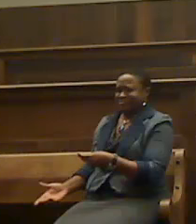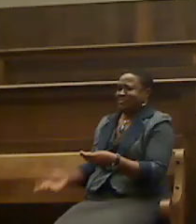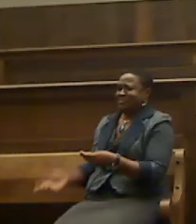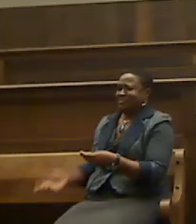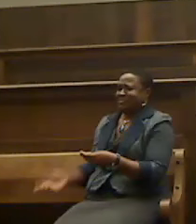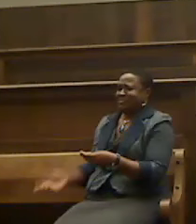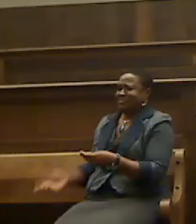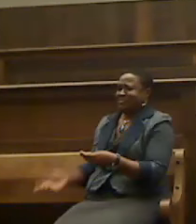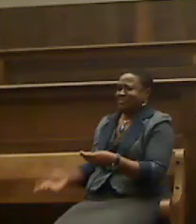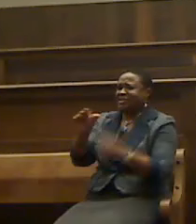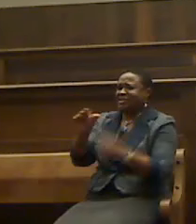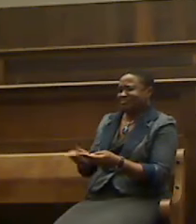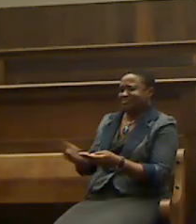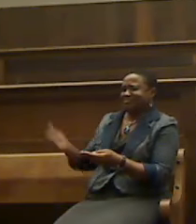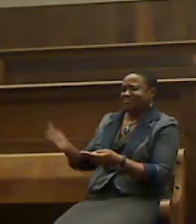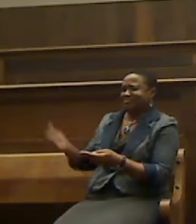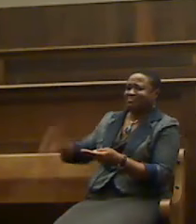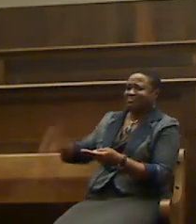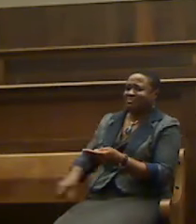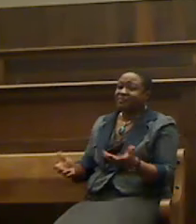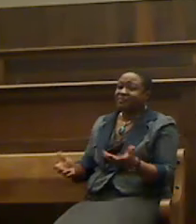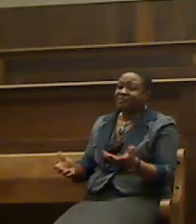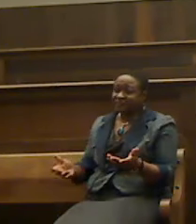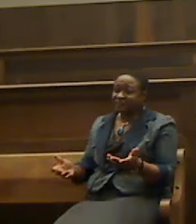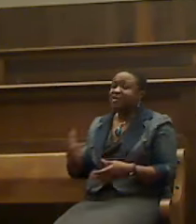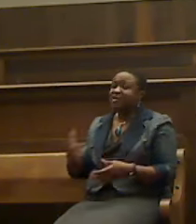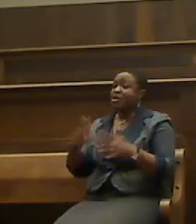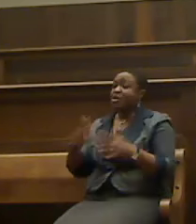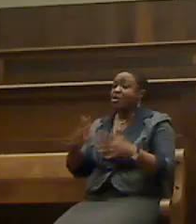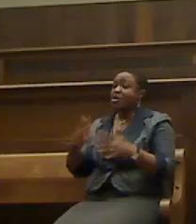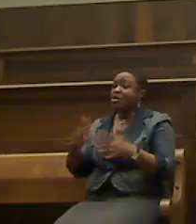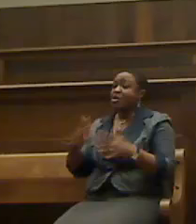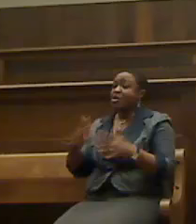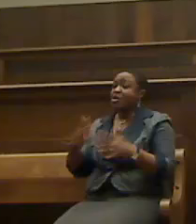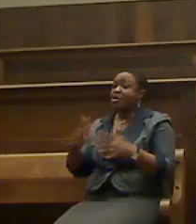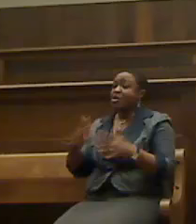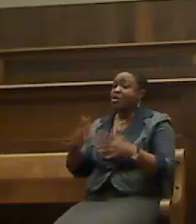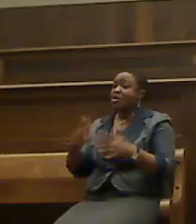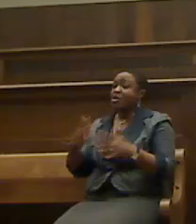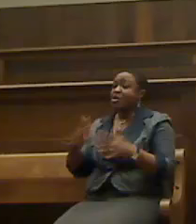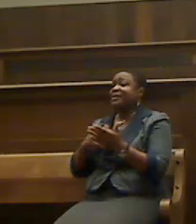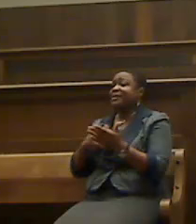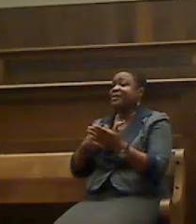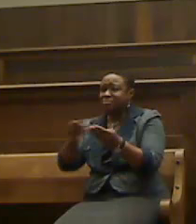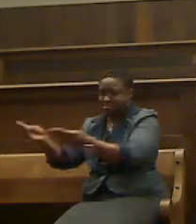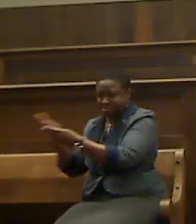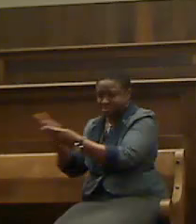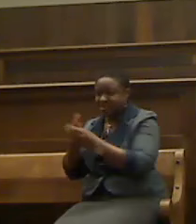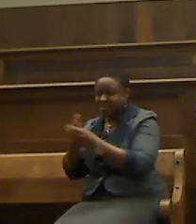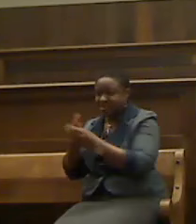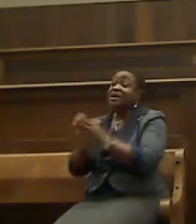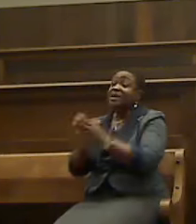standpoint. We have the petitions going around, but we're also asking the